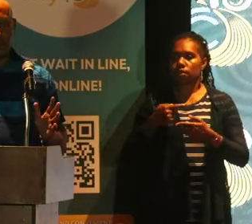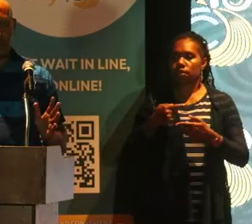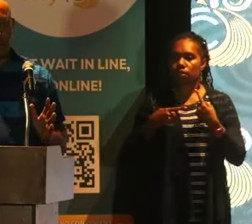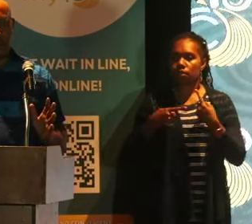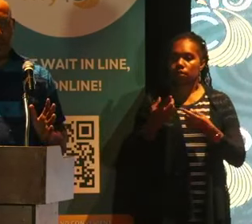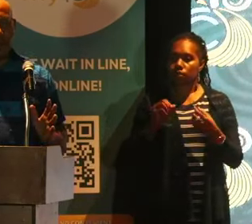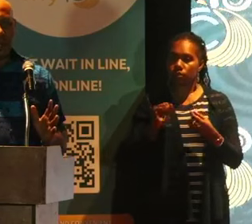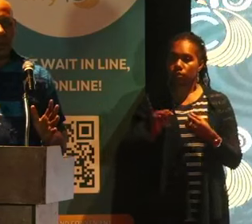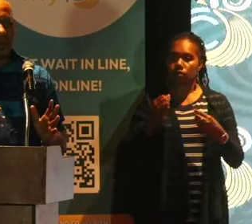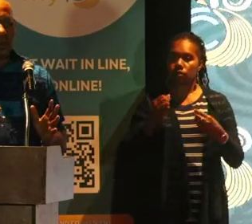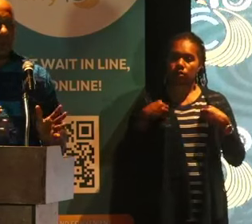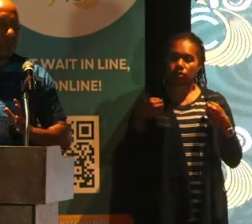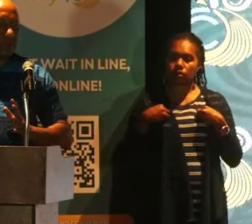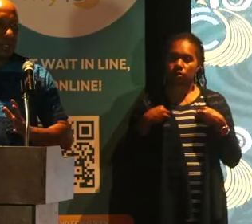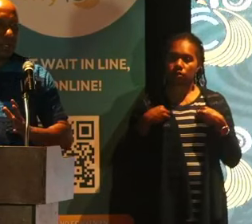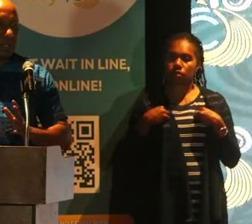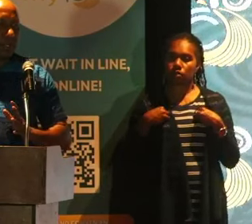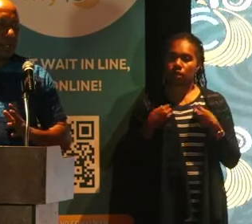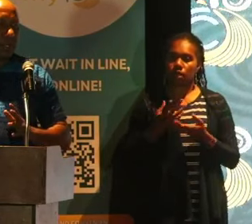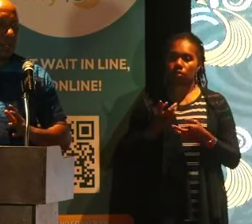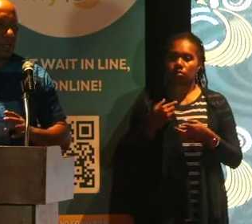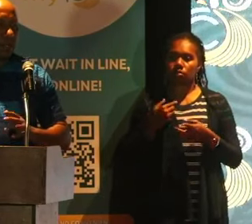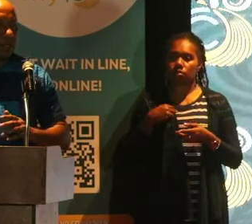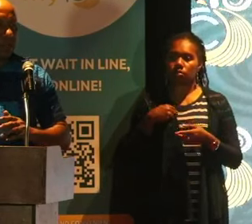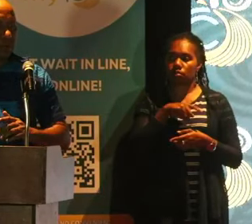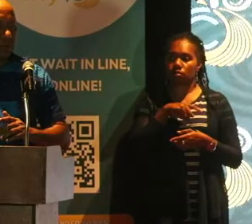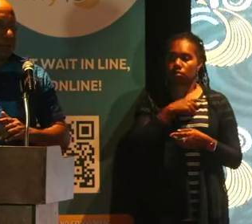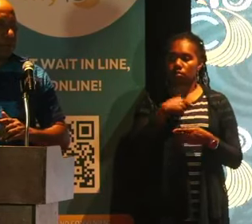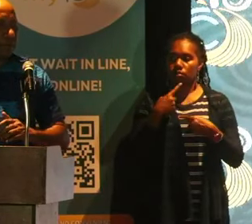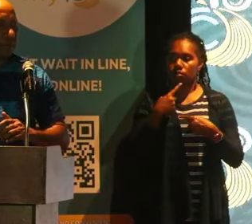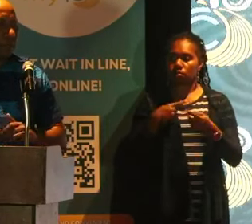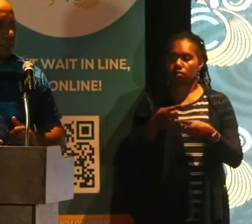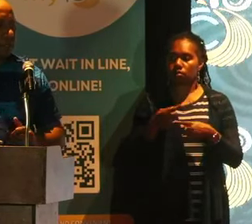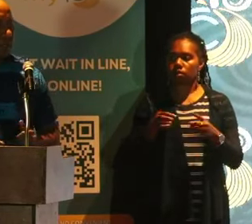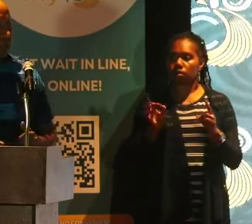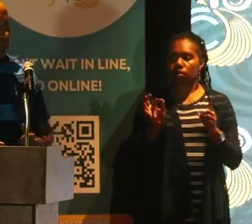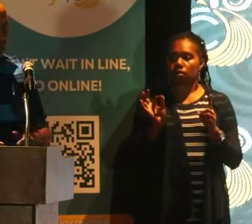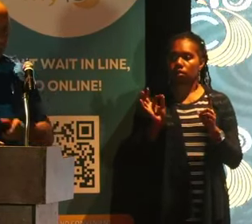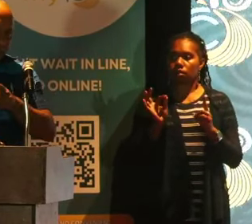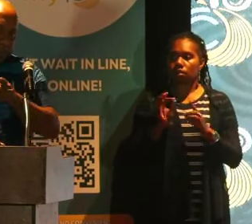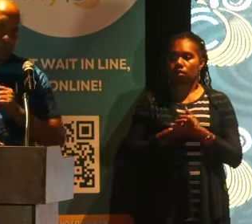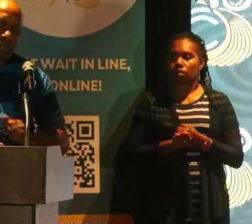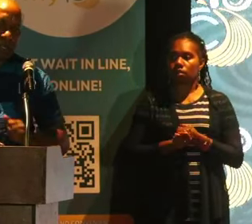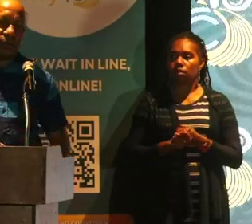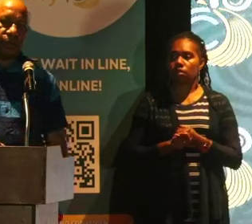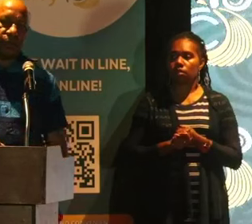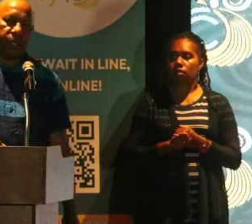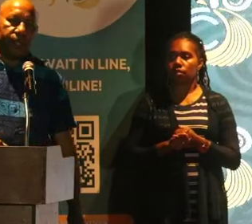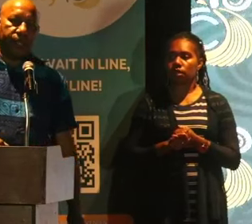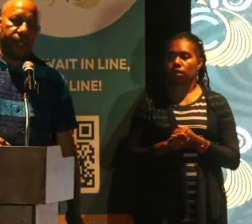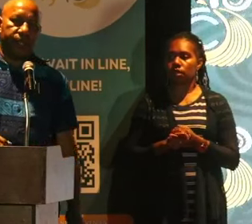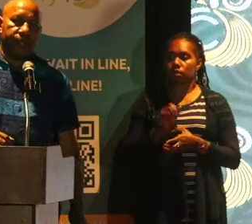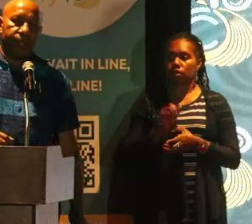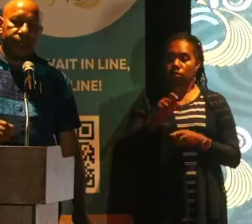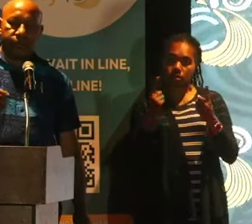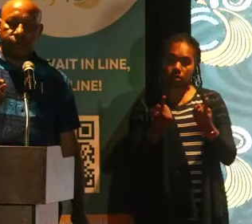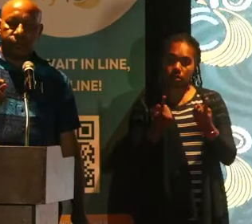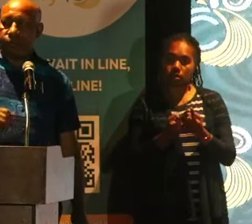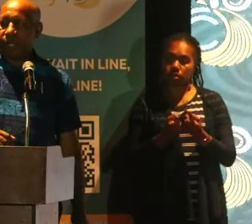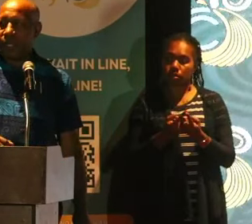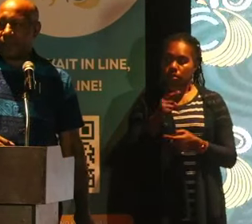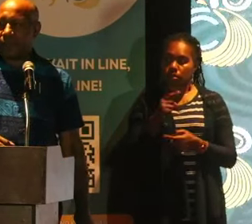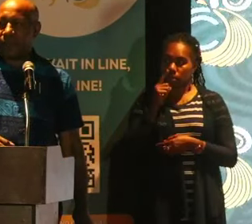to bring people out of poverty. That's a model we must promote about. But case by you long,